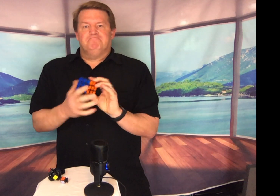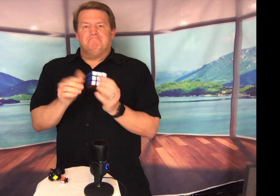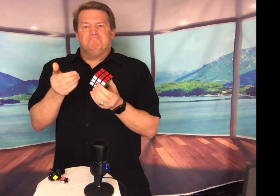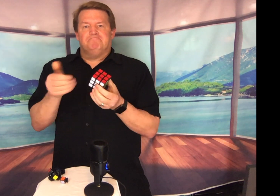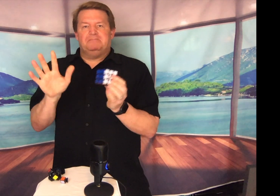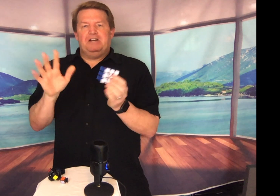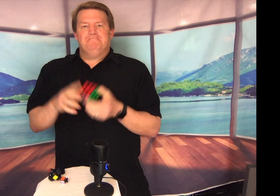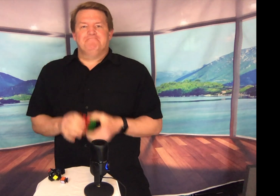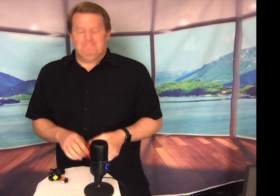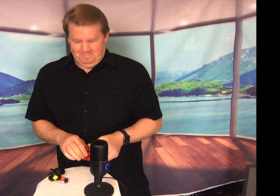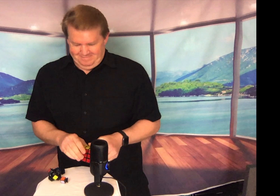Done.